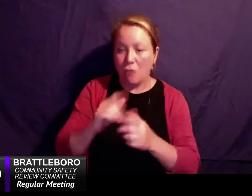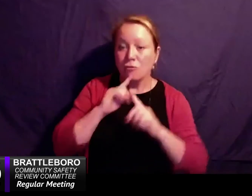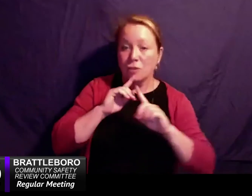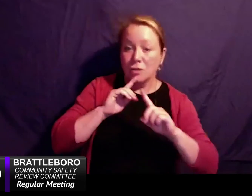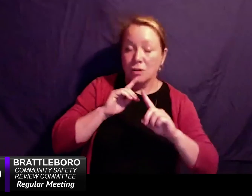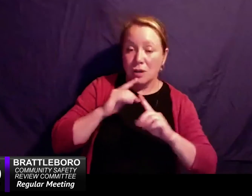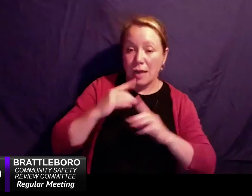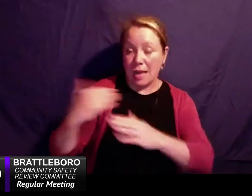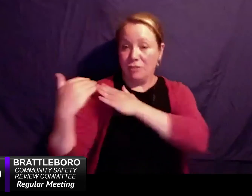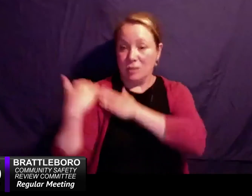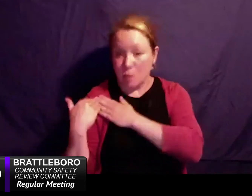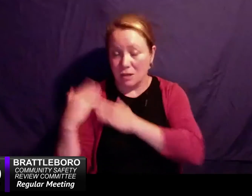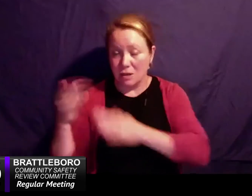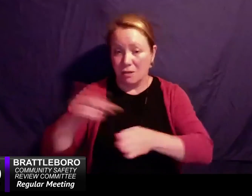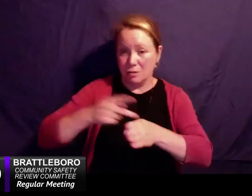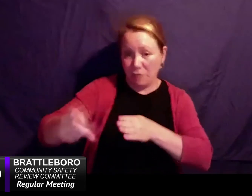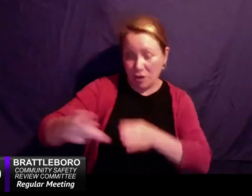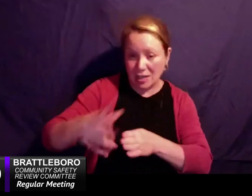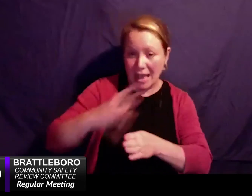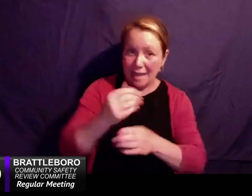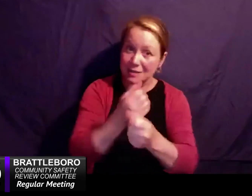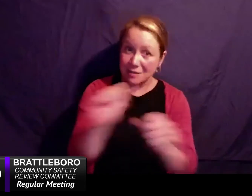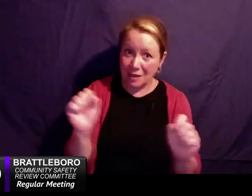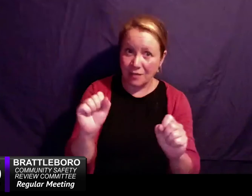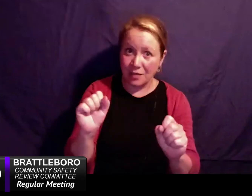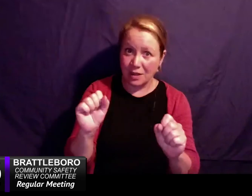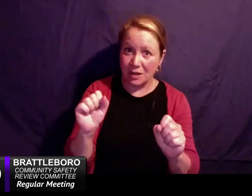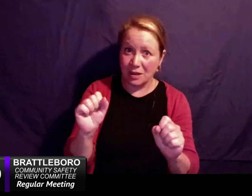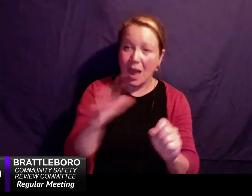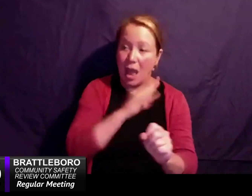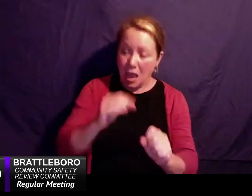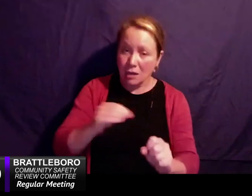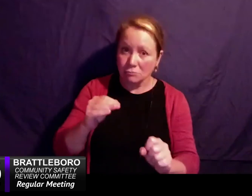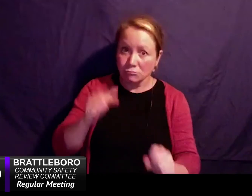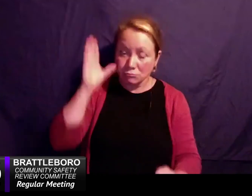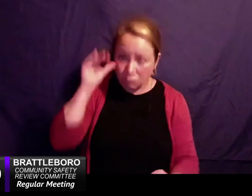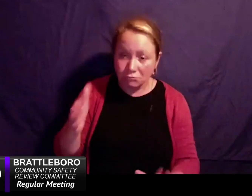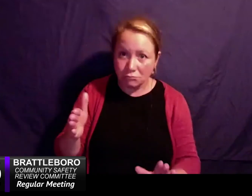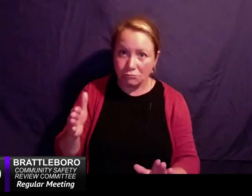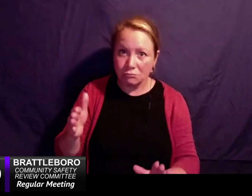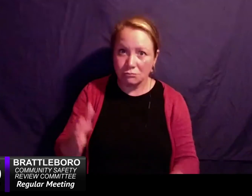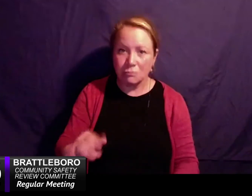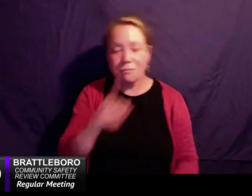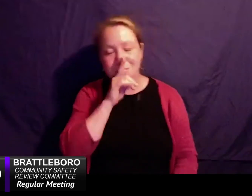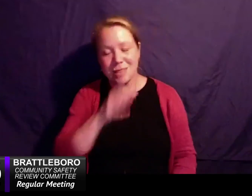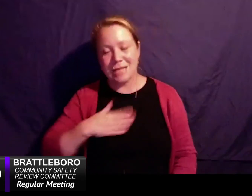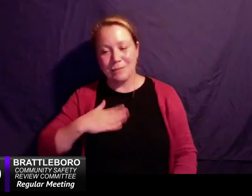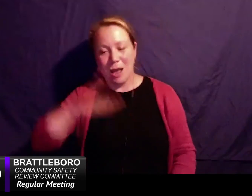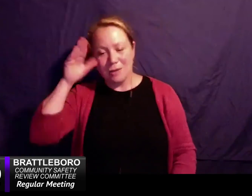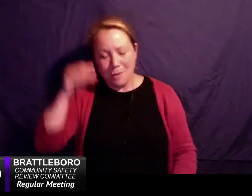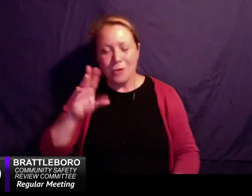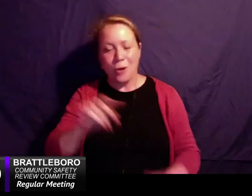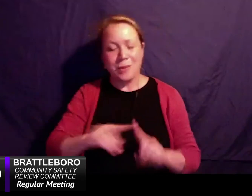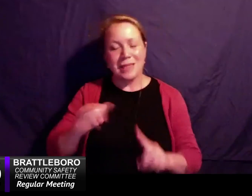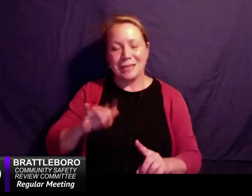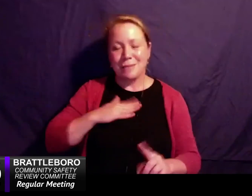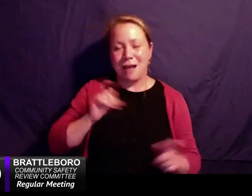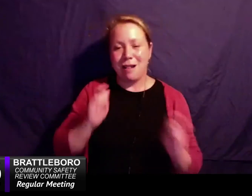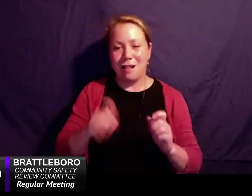accurately, safely, reverently. That wasn't in the document. That's my